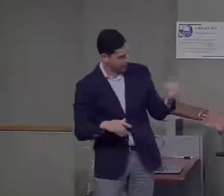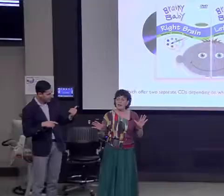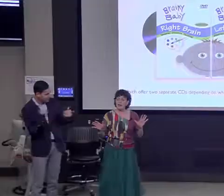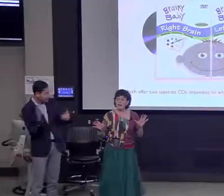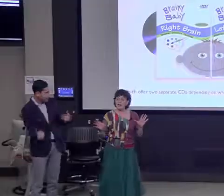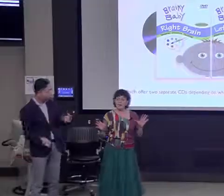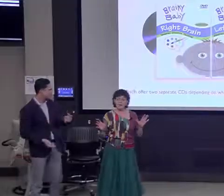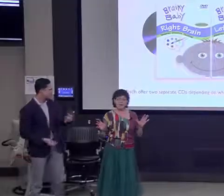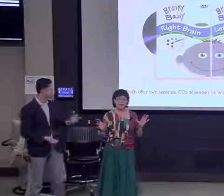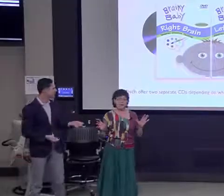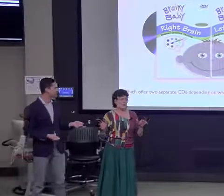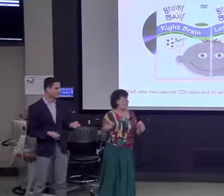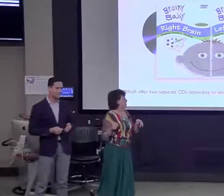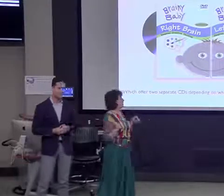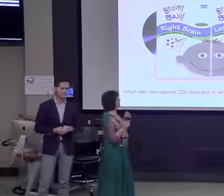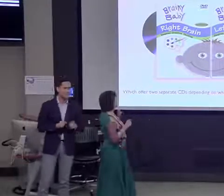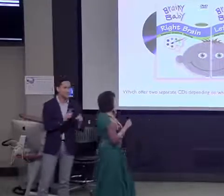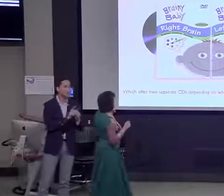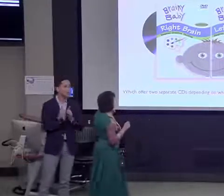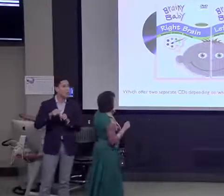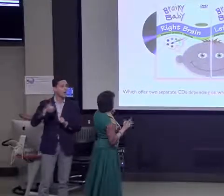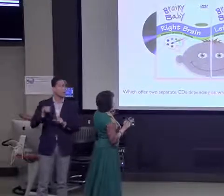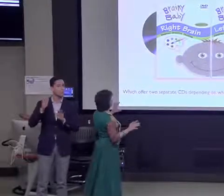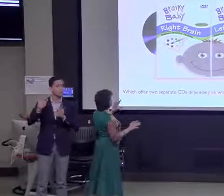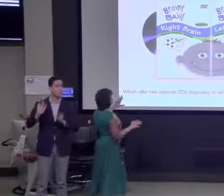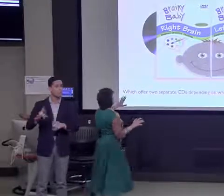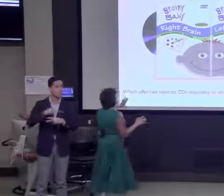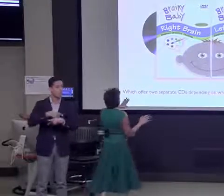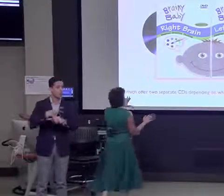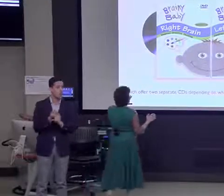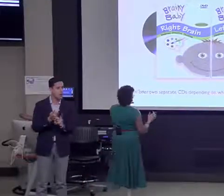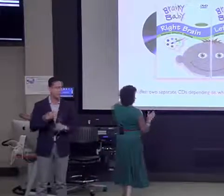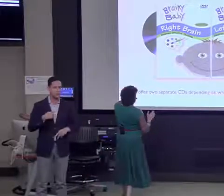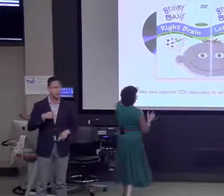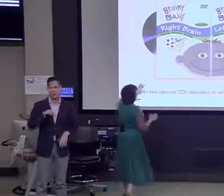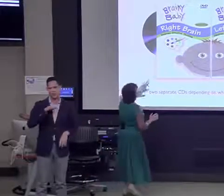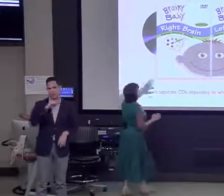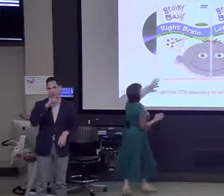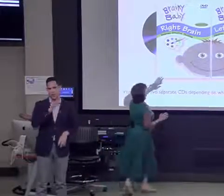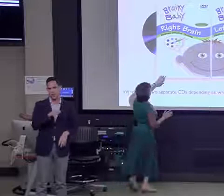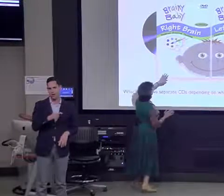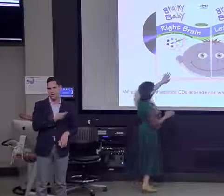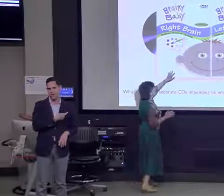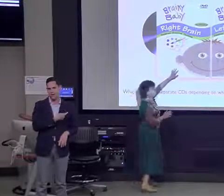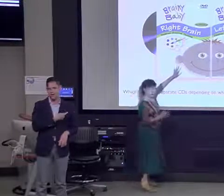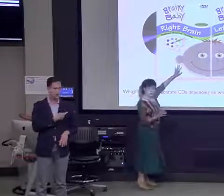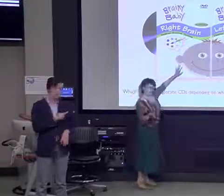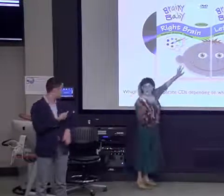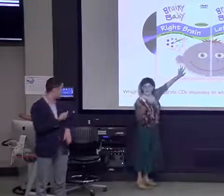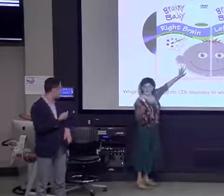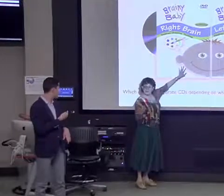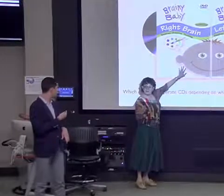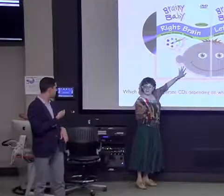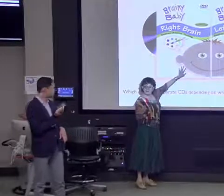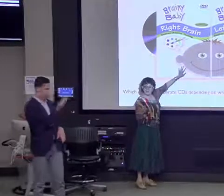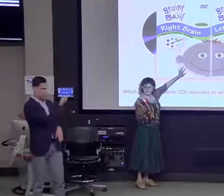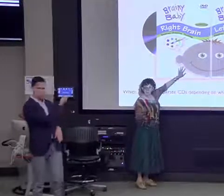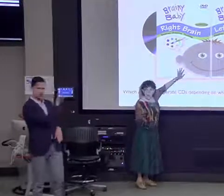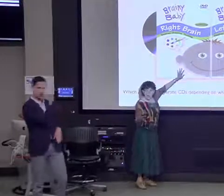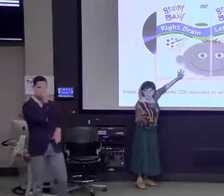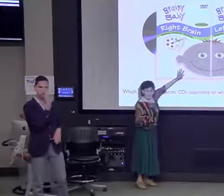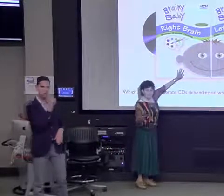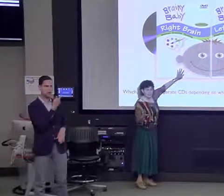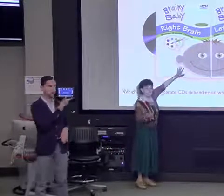favorite product. There Here are it also is. products out there in the world. We particularly like this one. Oh, yes. Because you wouldn't want your child to